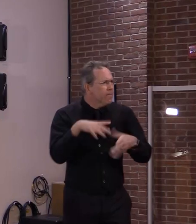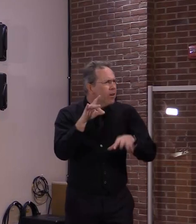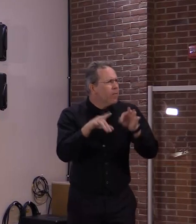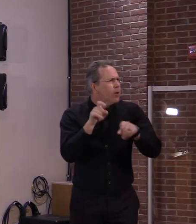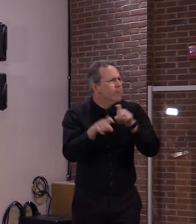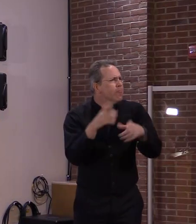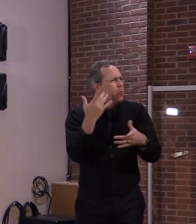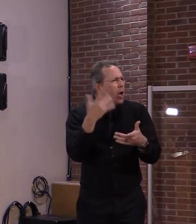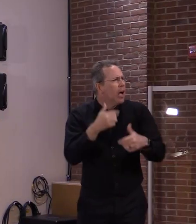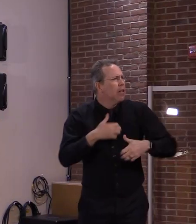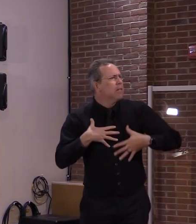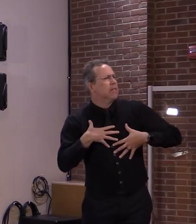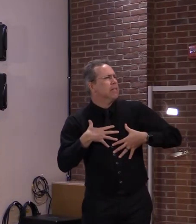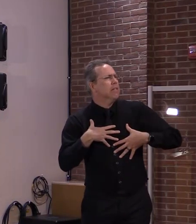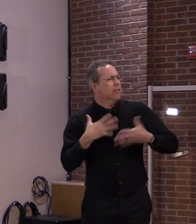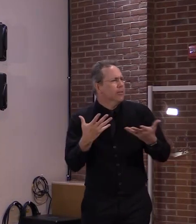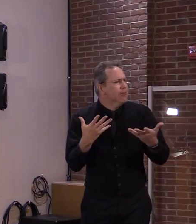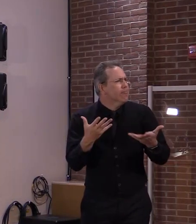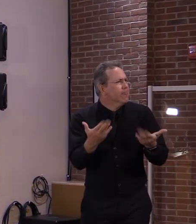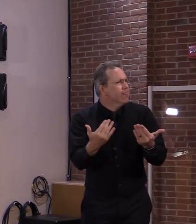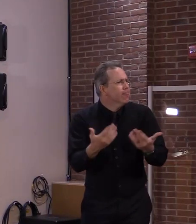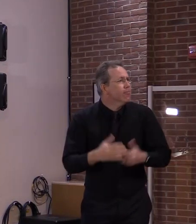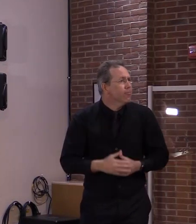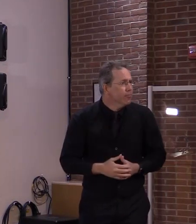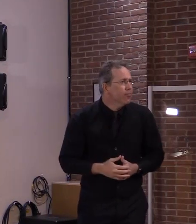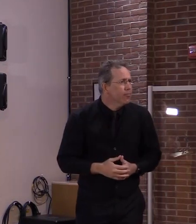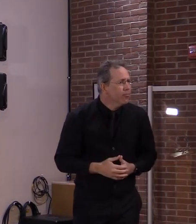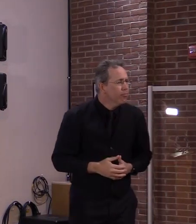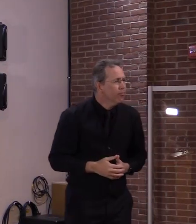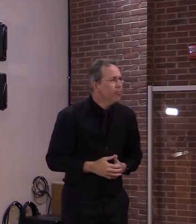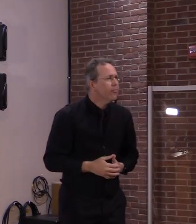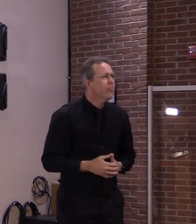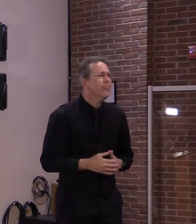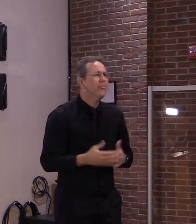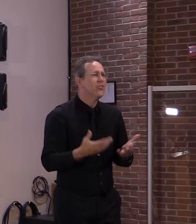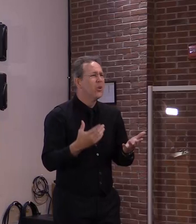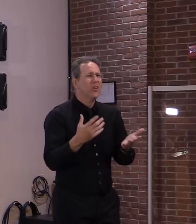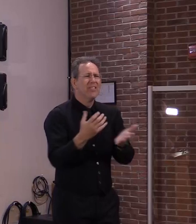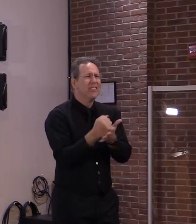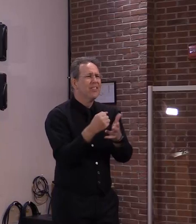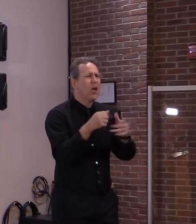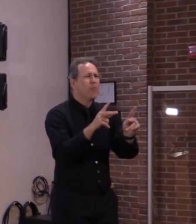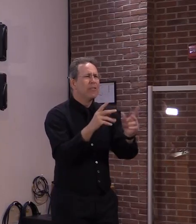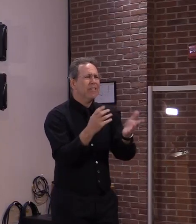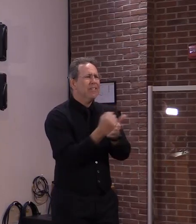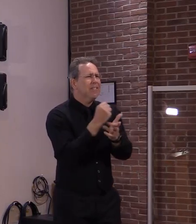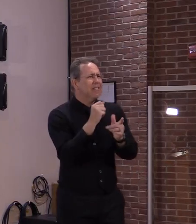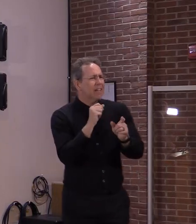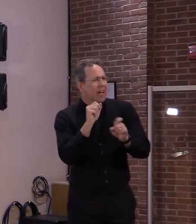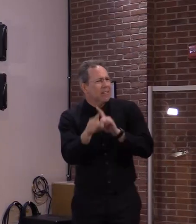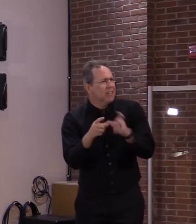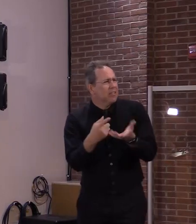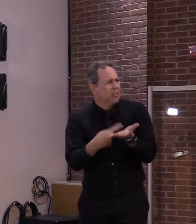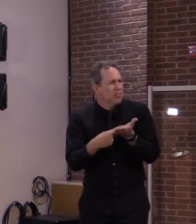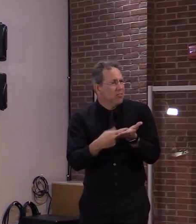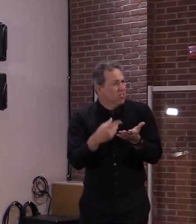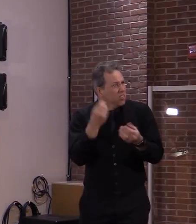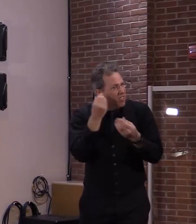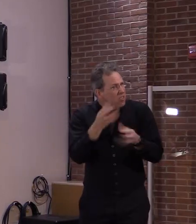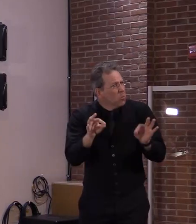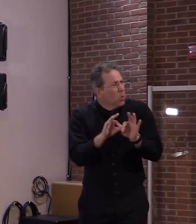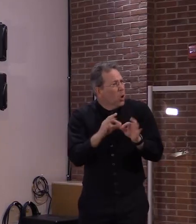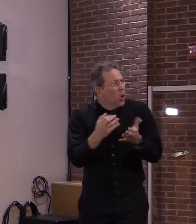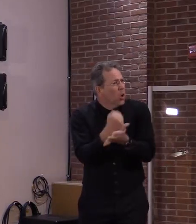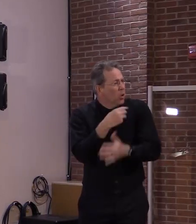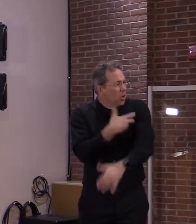it is really critical as well. And then to really engage people in understanding what benefits vaccine may have for them, so they